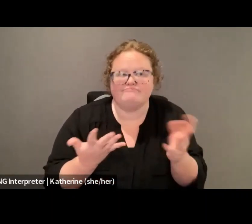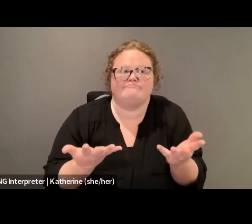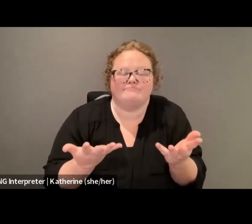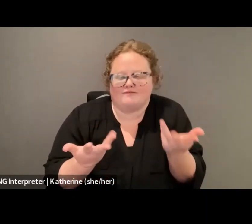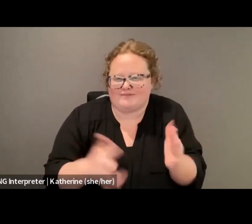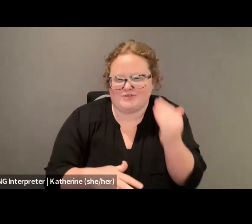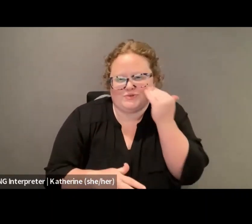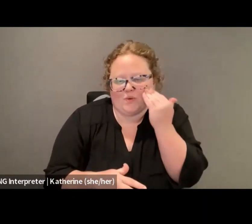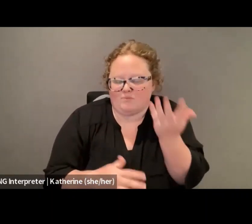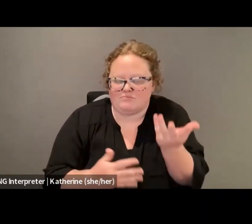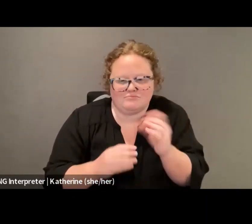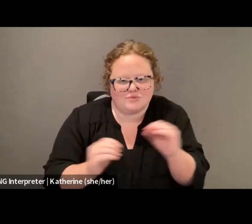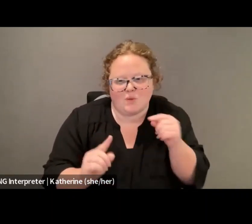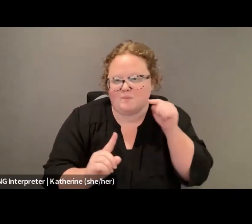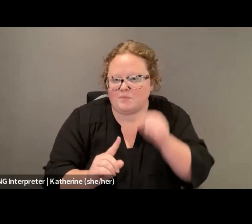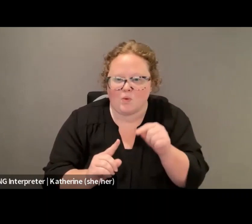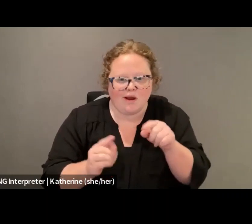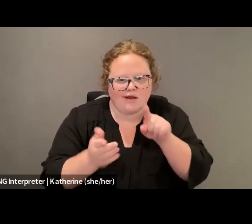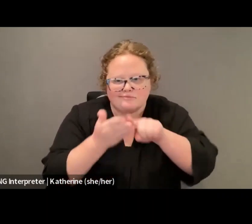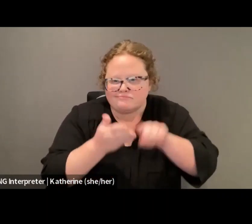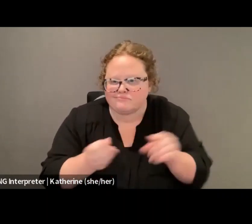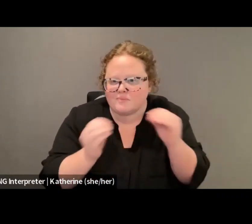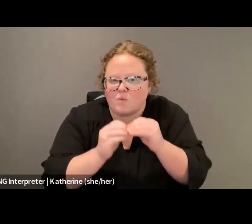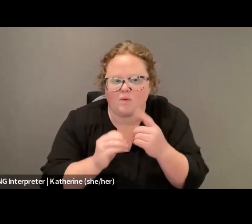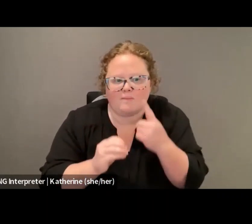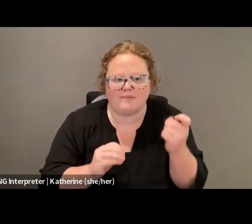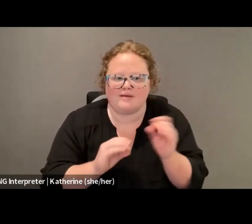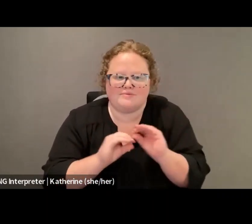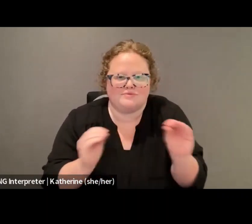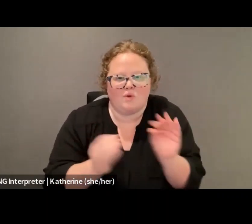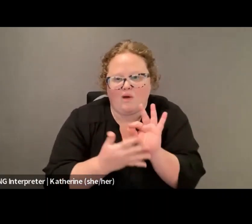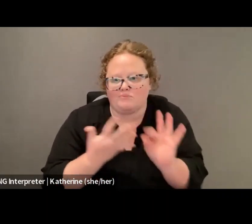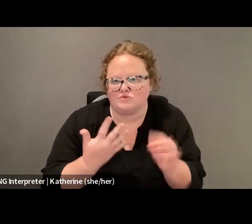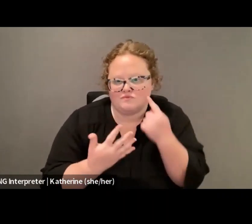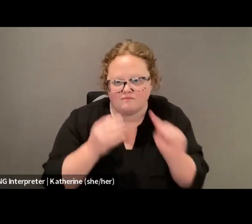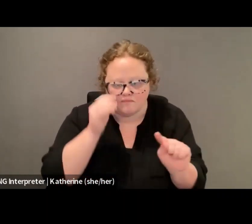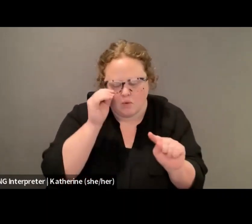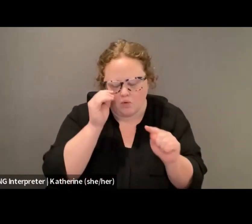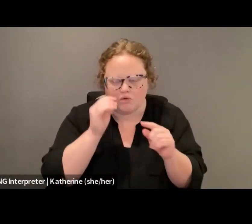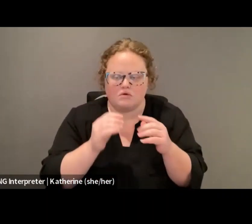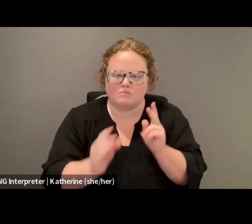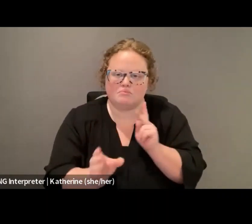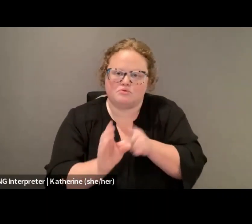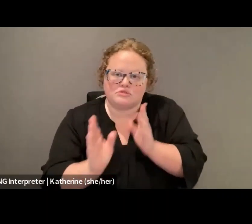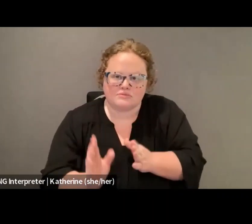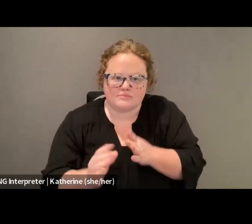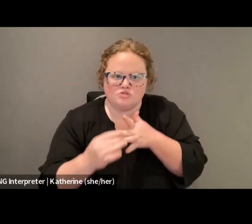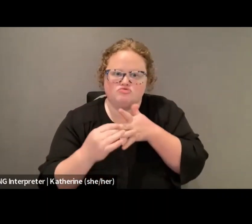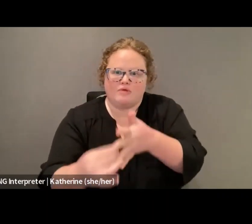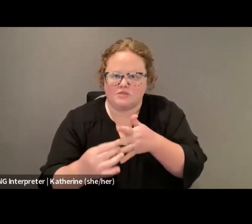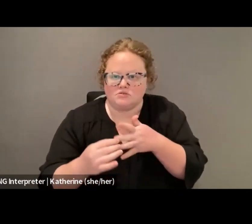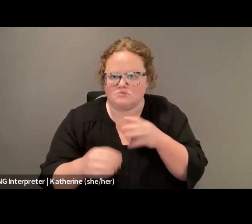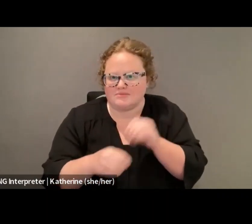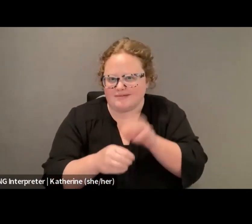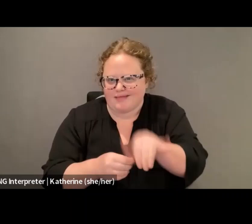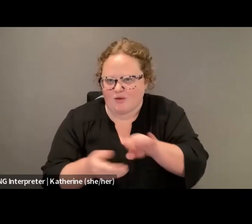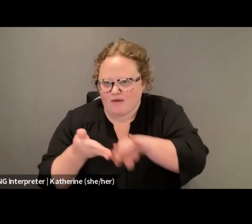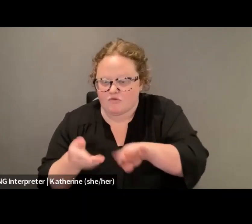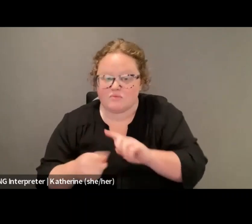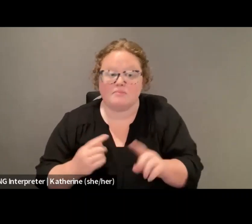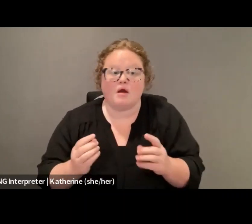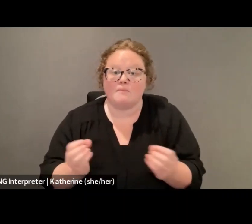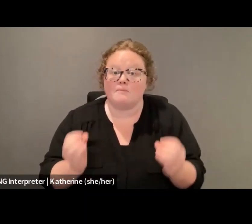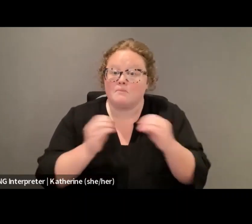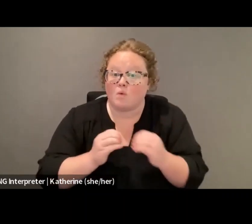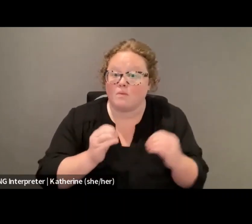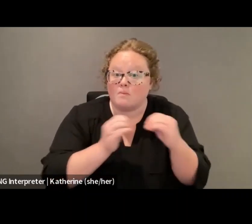further. There is no participant direction in that particular waiver. However, more and more waivers are